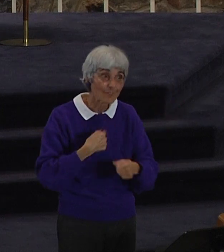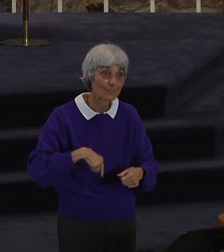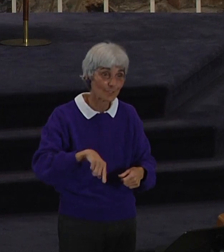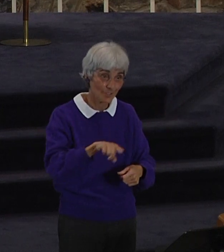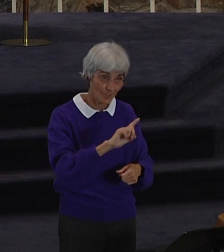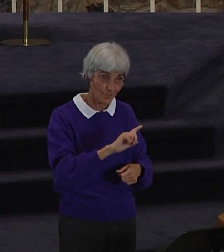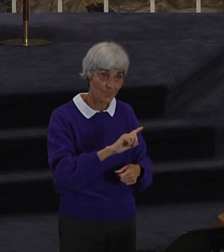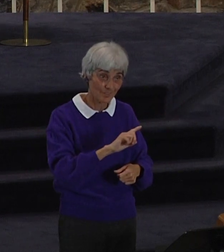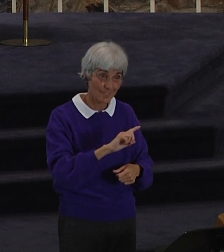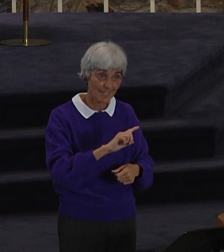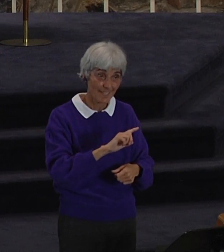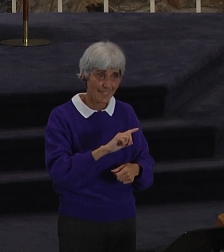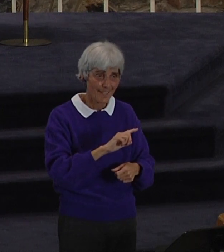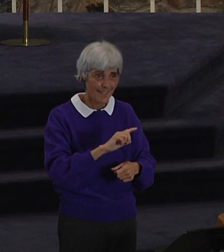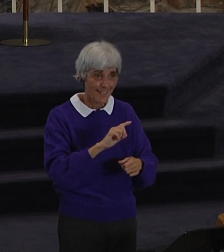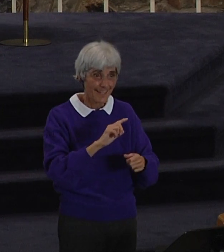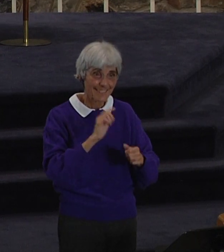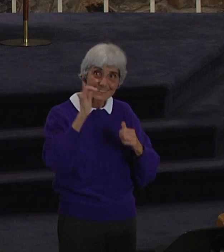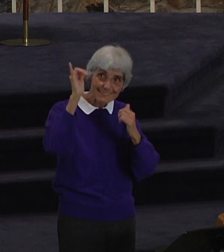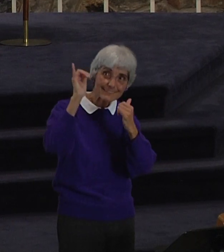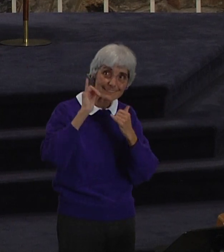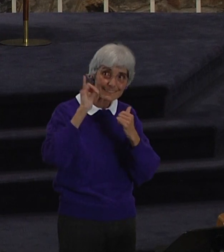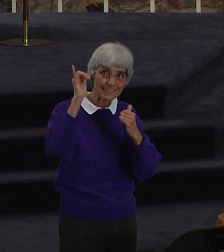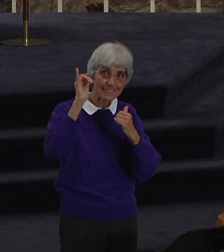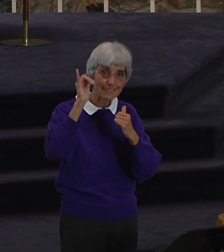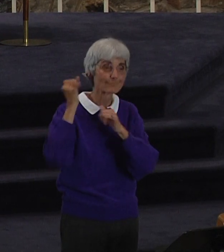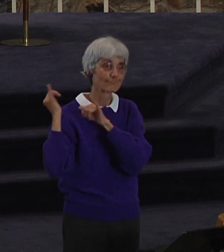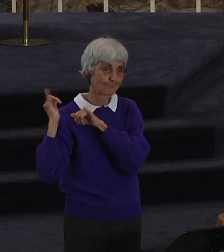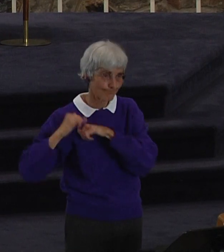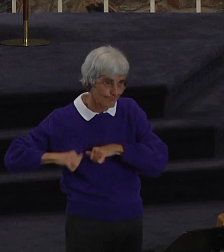love one another as I have loved you.